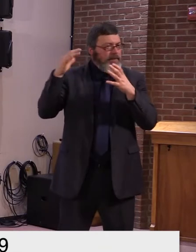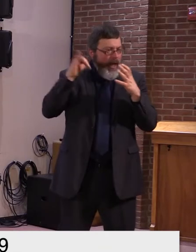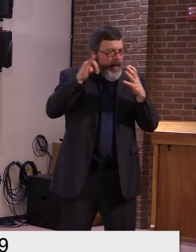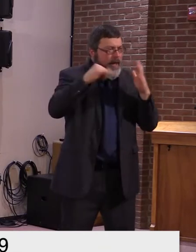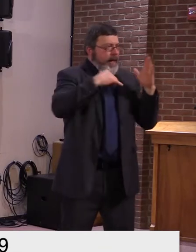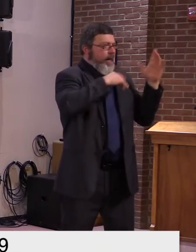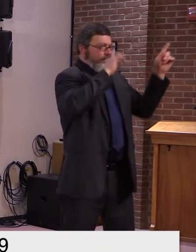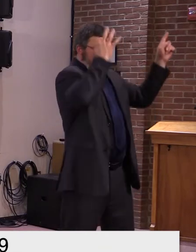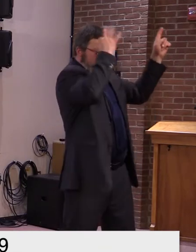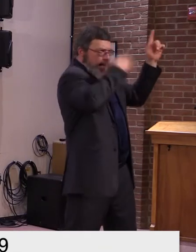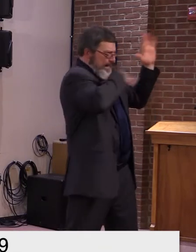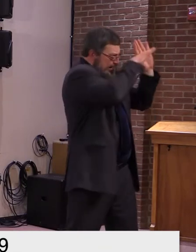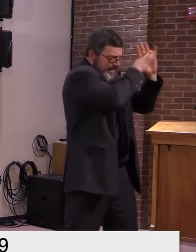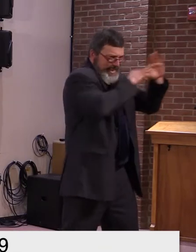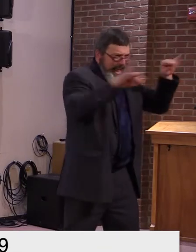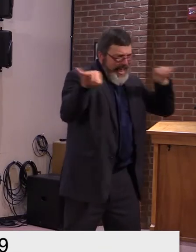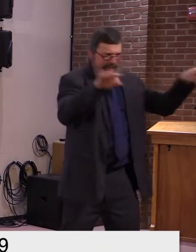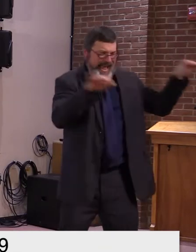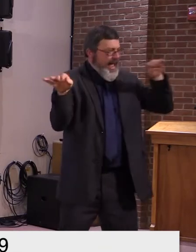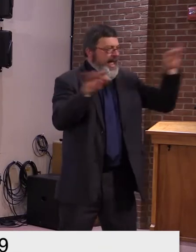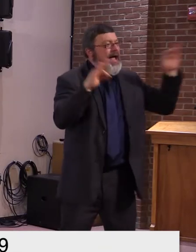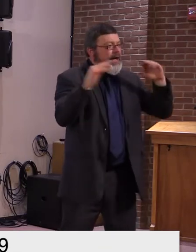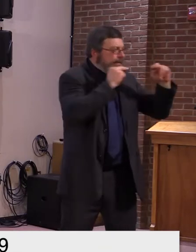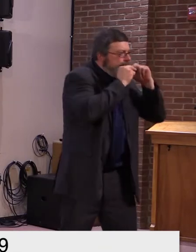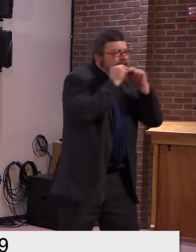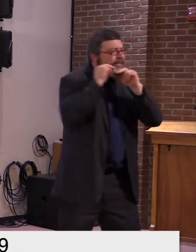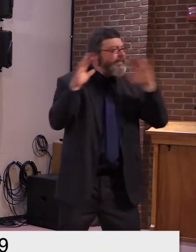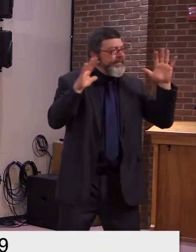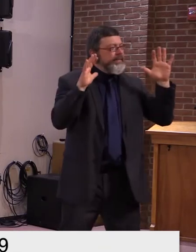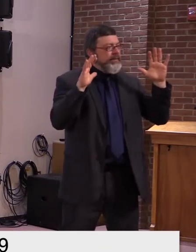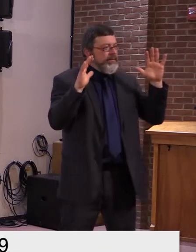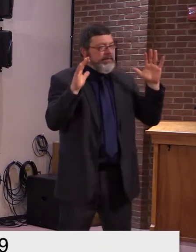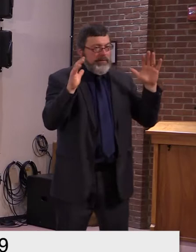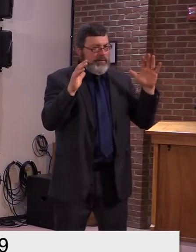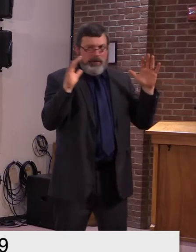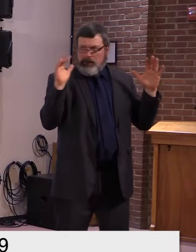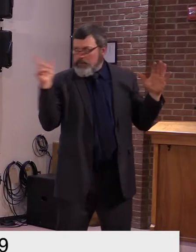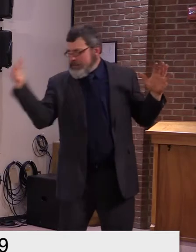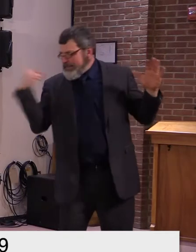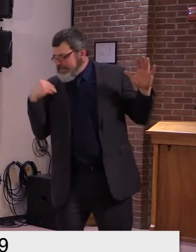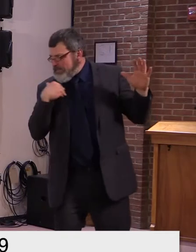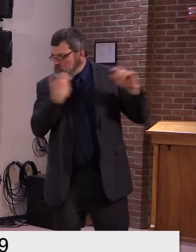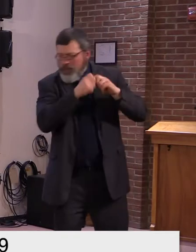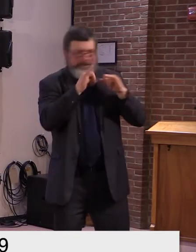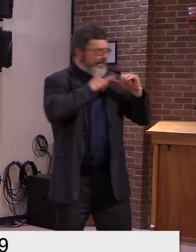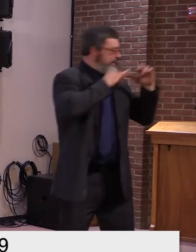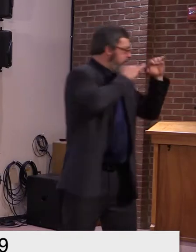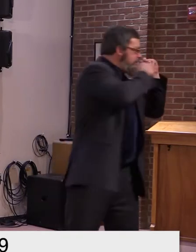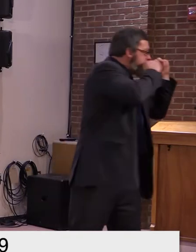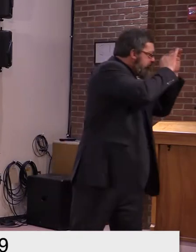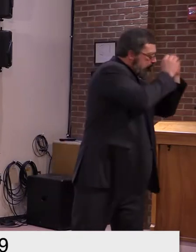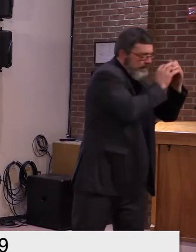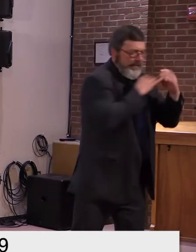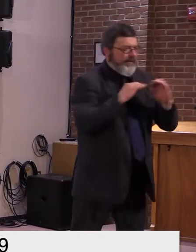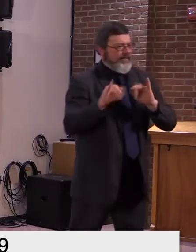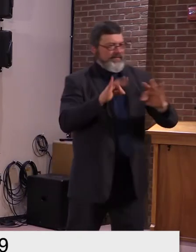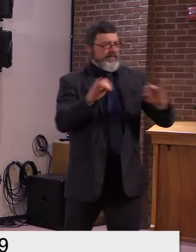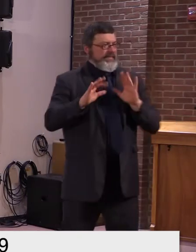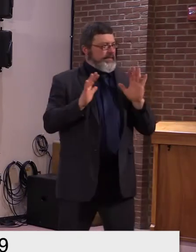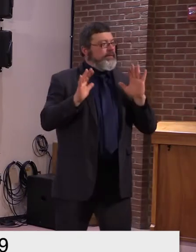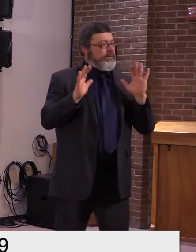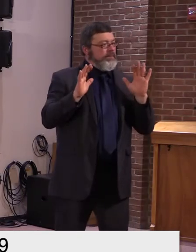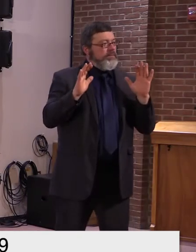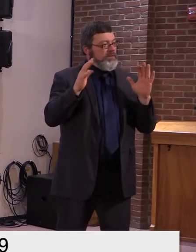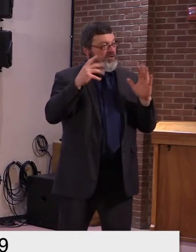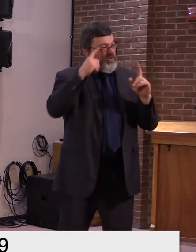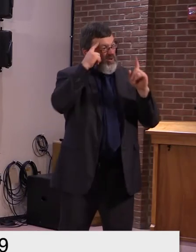to make certain that if there are problems, we get on it as quickly as possible to try to make certain that whatever guidance emerges, we